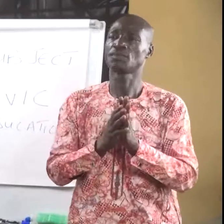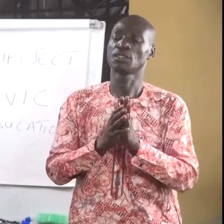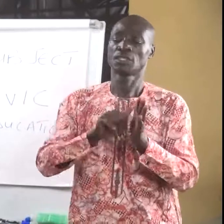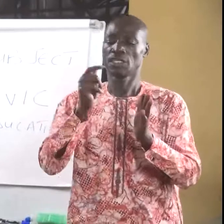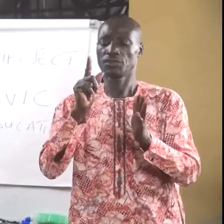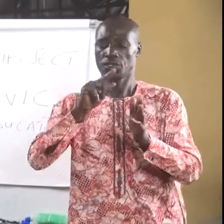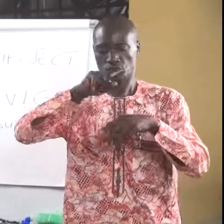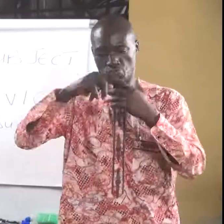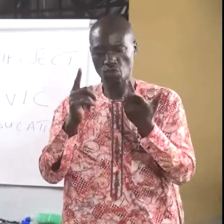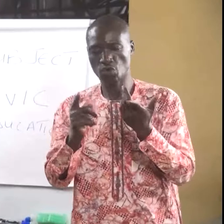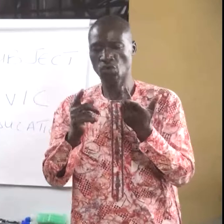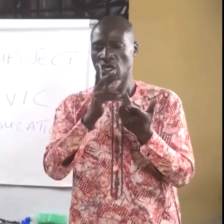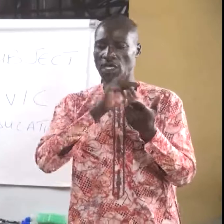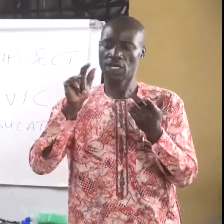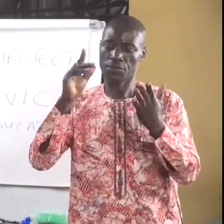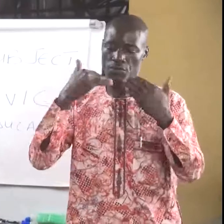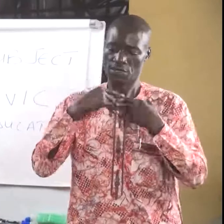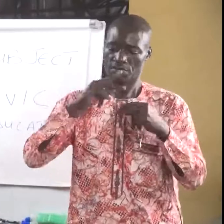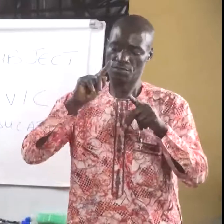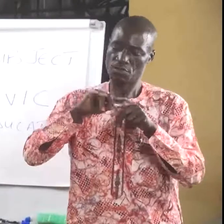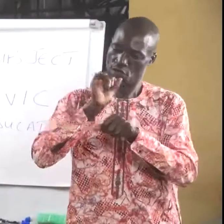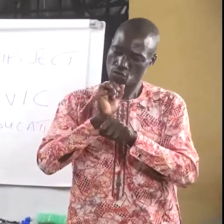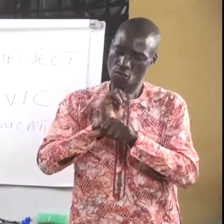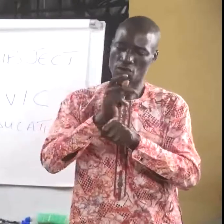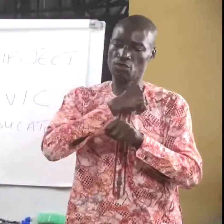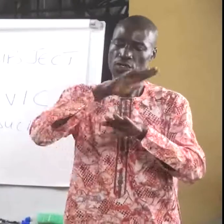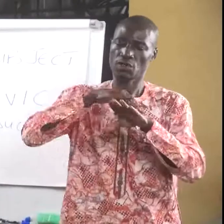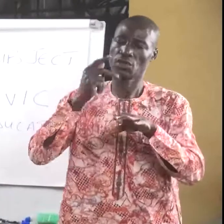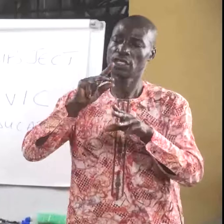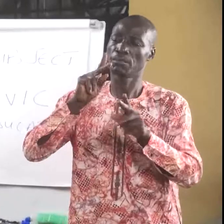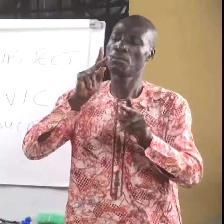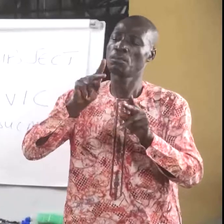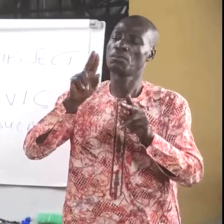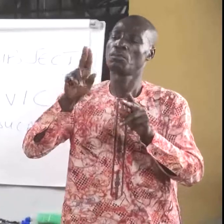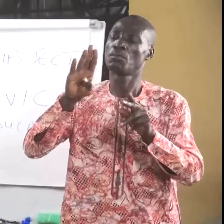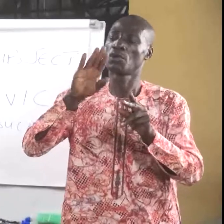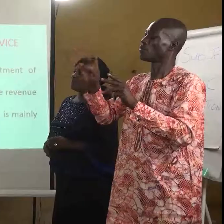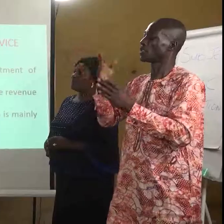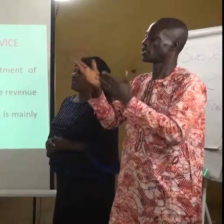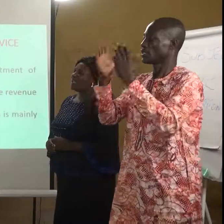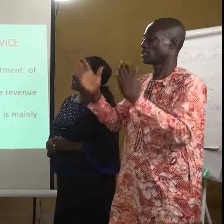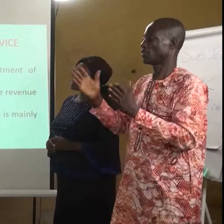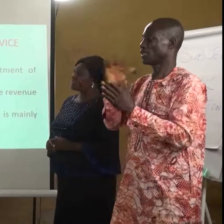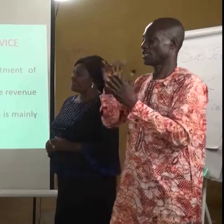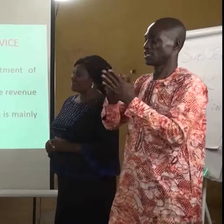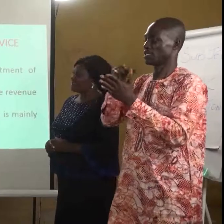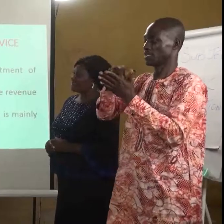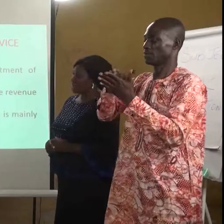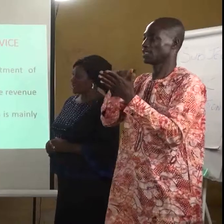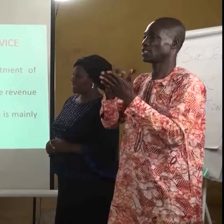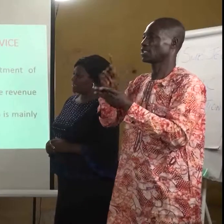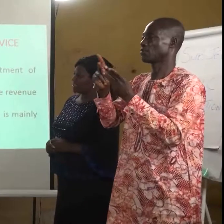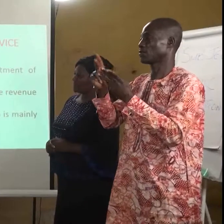to any organization and you have those that are called public servant, it means it is a public